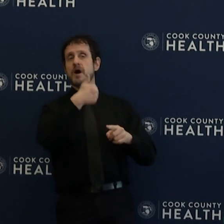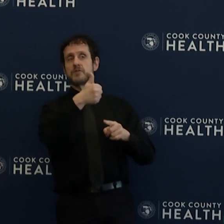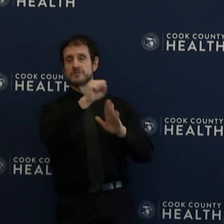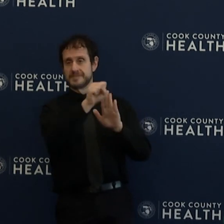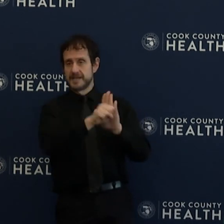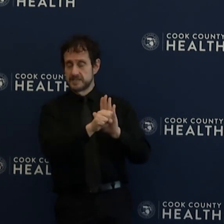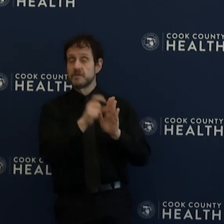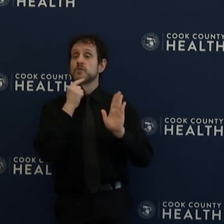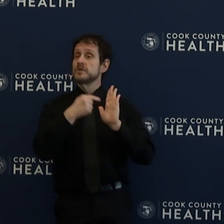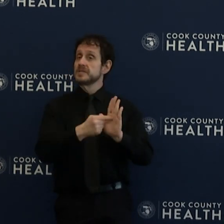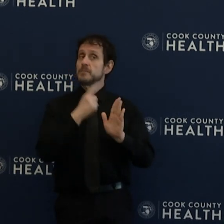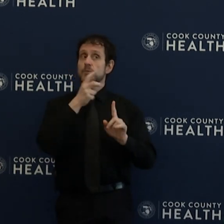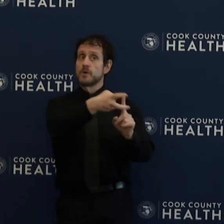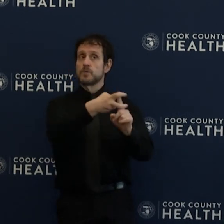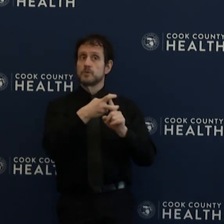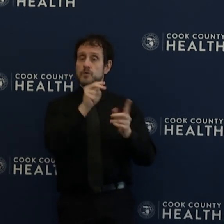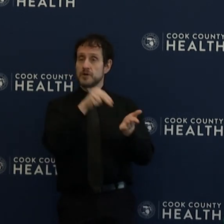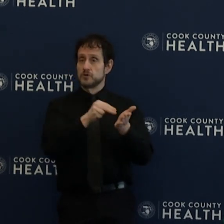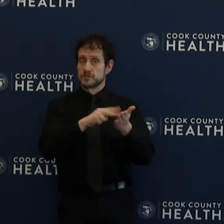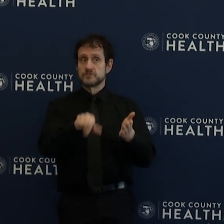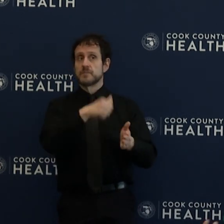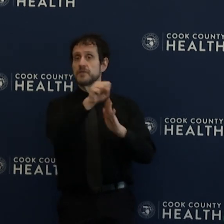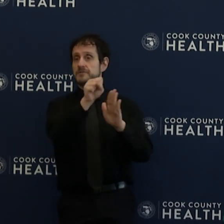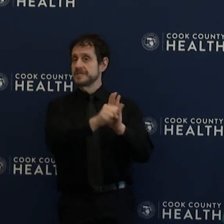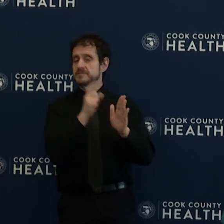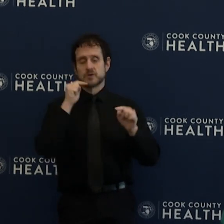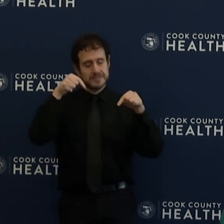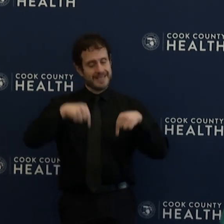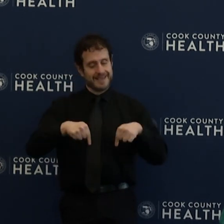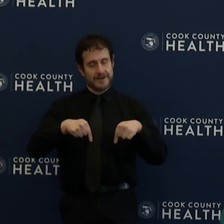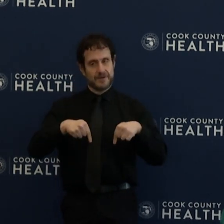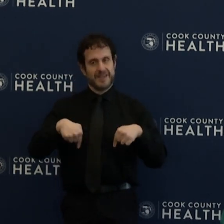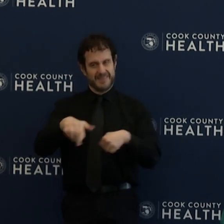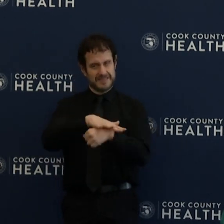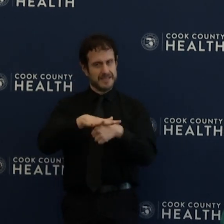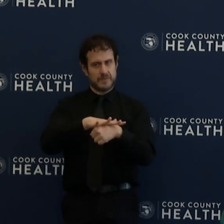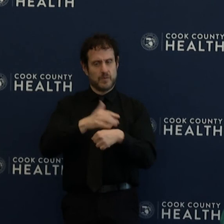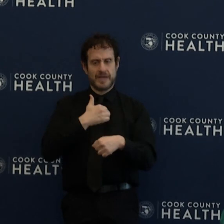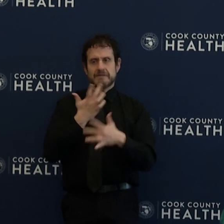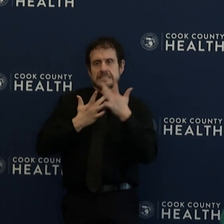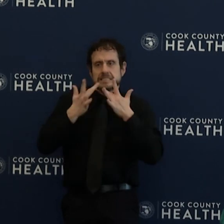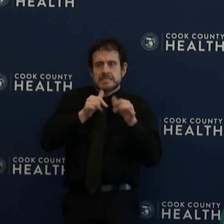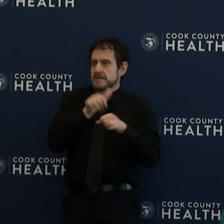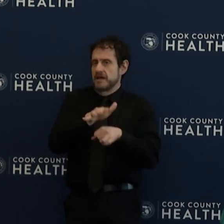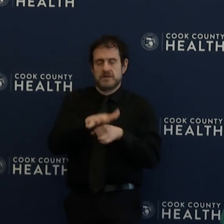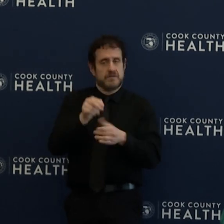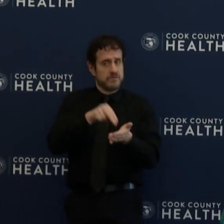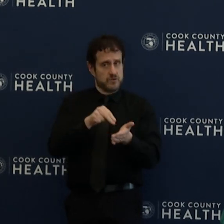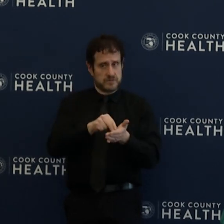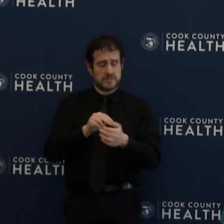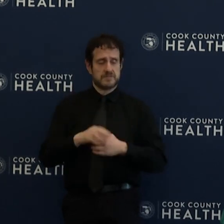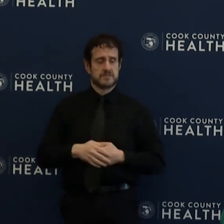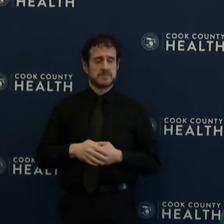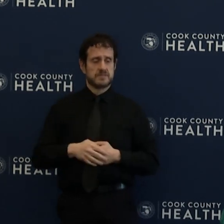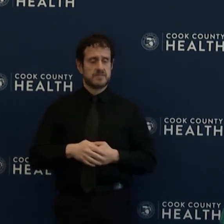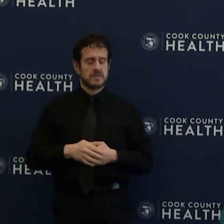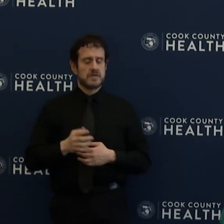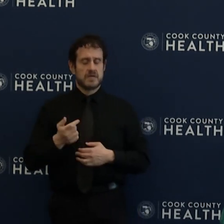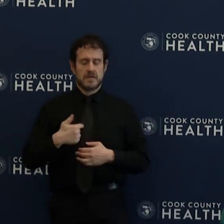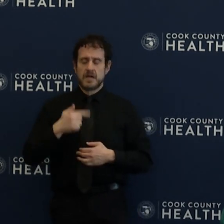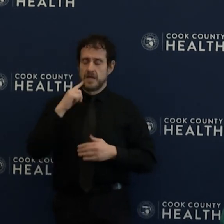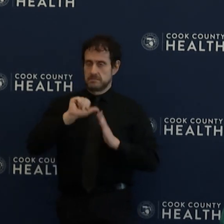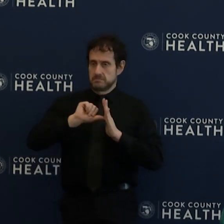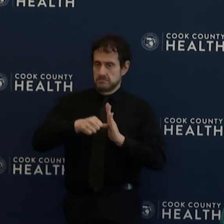state, yes, because there's such a shortage of nurses in our immediate vicinity. And I would just point out